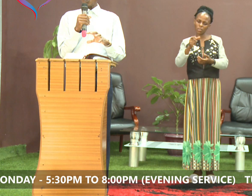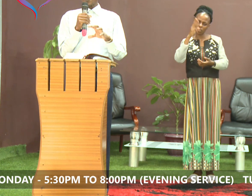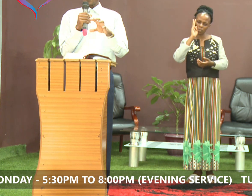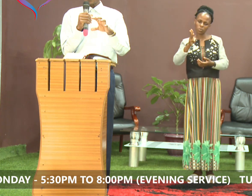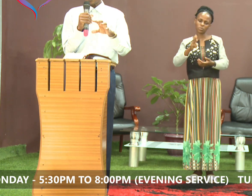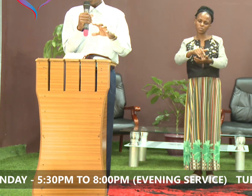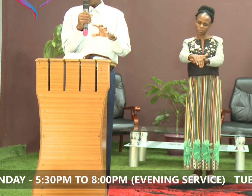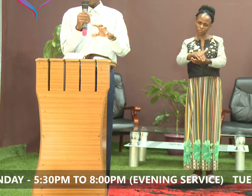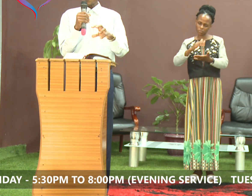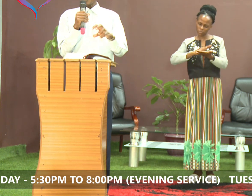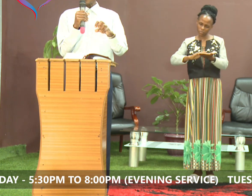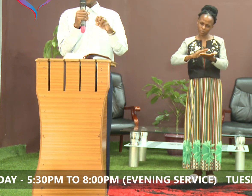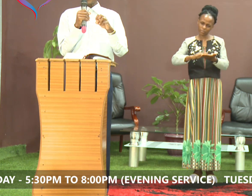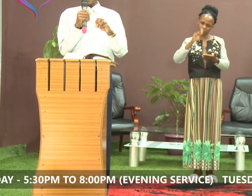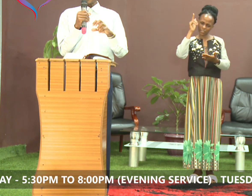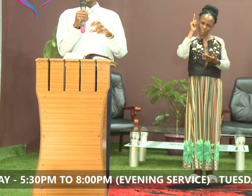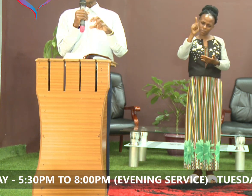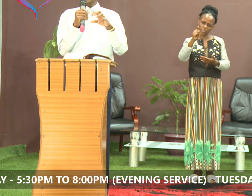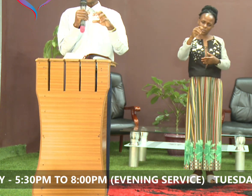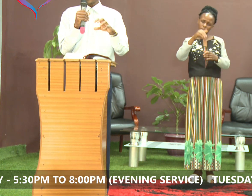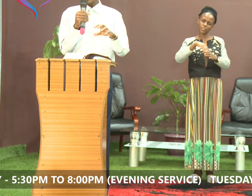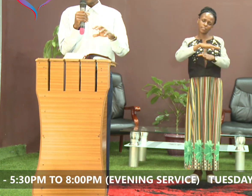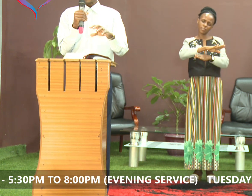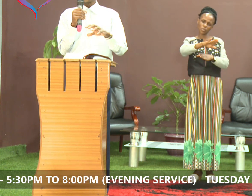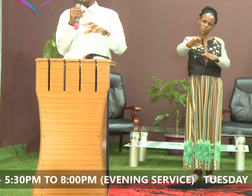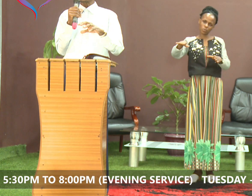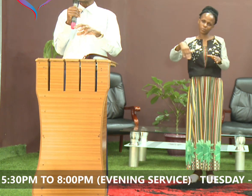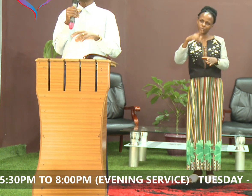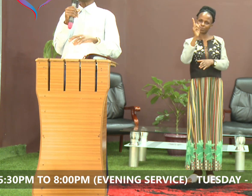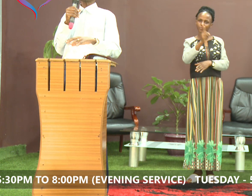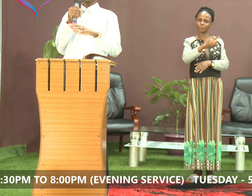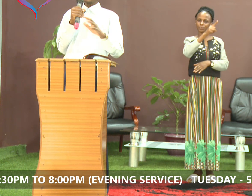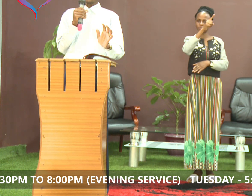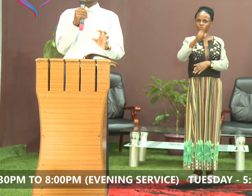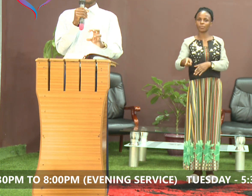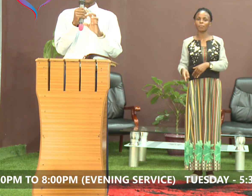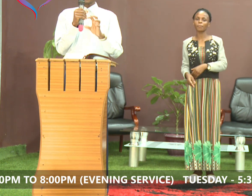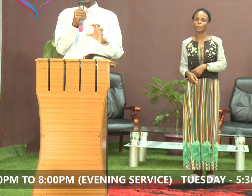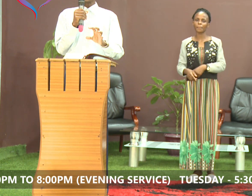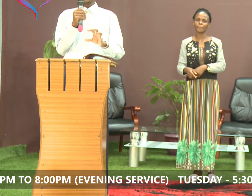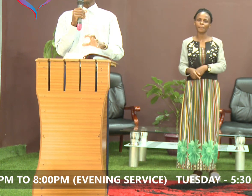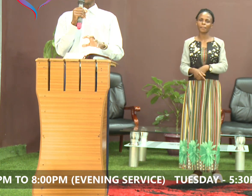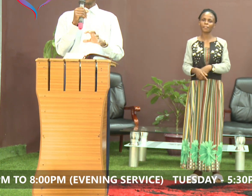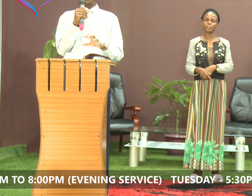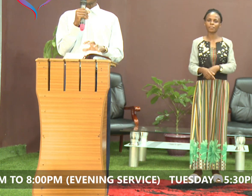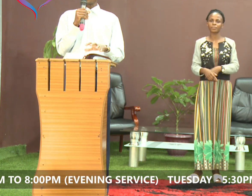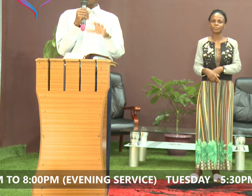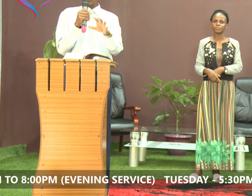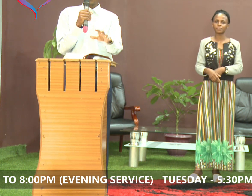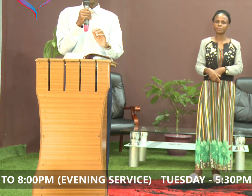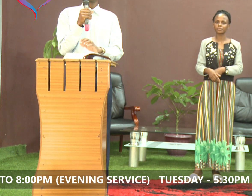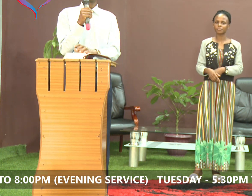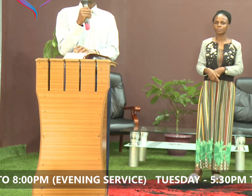bigendererwa by'obufumbo kwe kubeera n'omuntu agenda okusonyiwa nga si nsonga ki ekibaddewo oba ki ekisobye ng'omuntu oyo ajja kuba